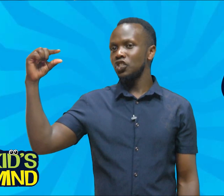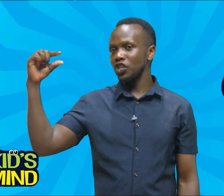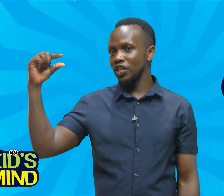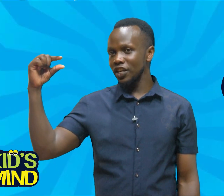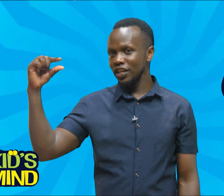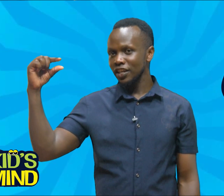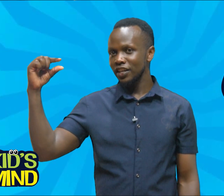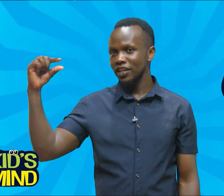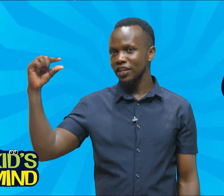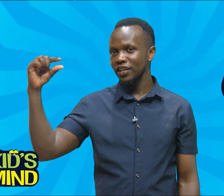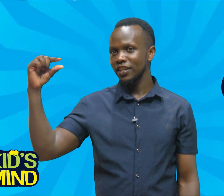G,